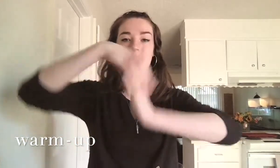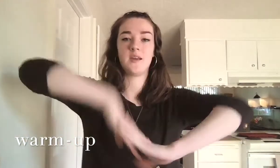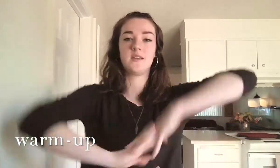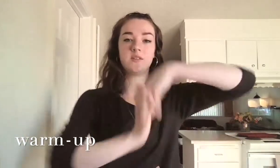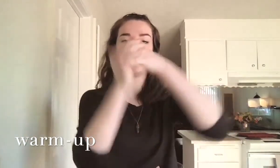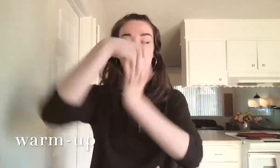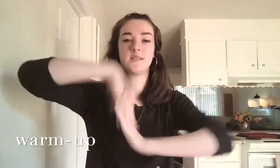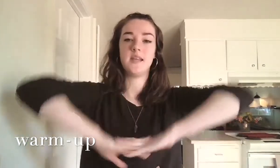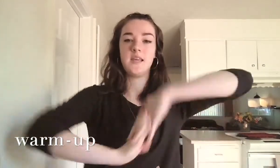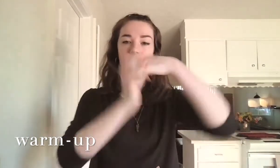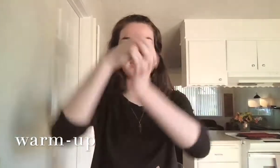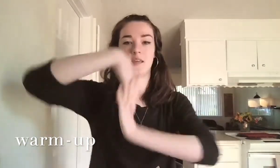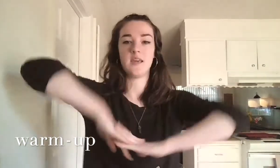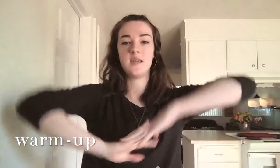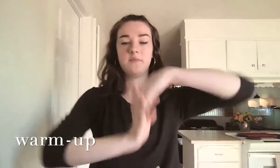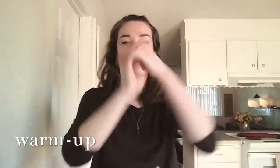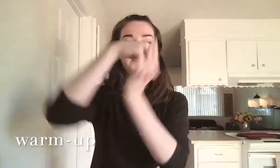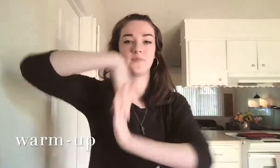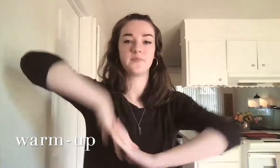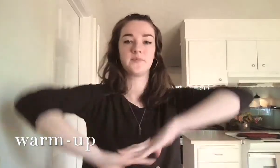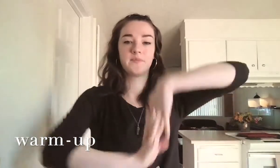And let's try the snaky guy again.